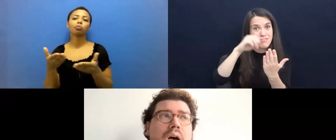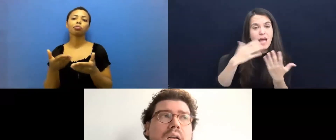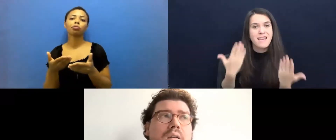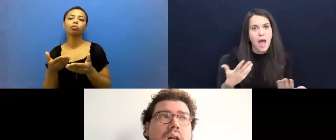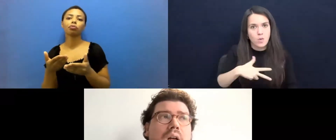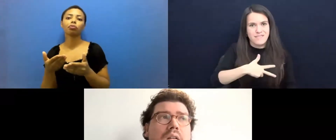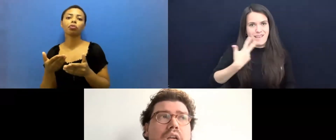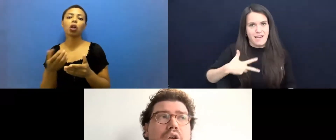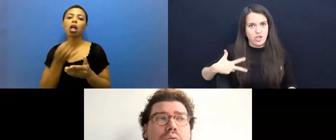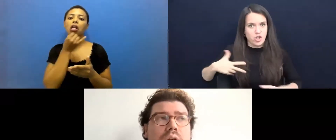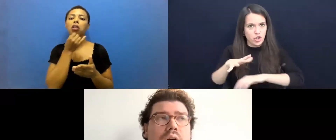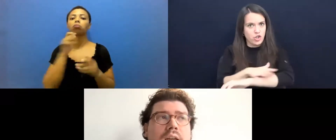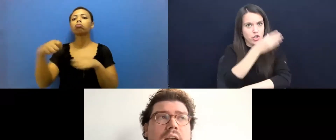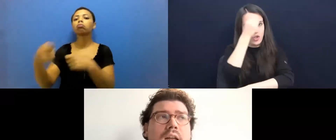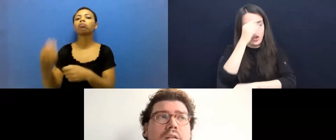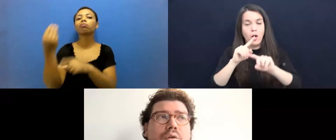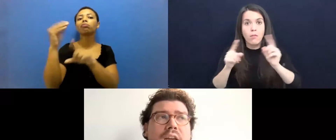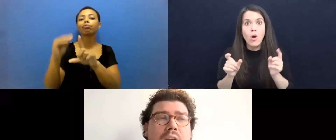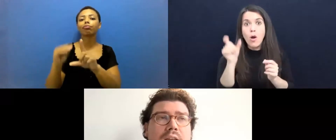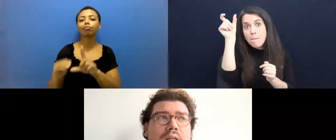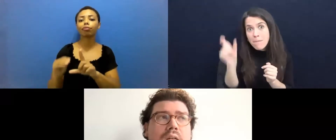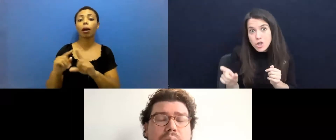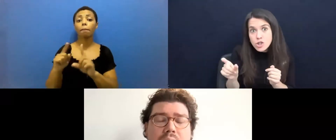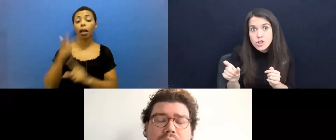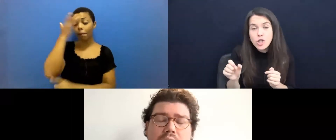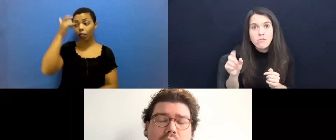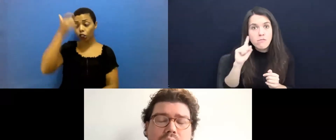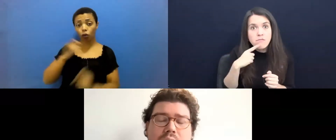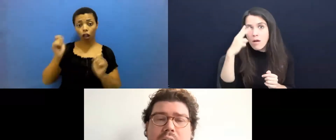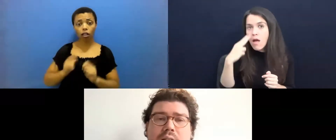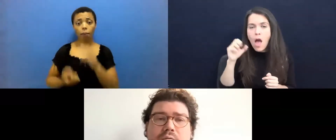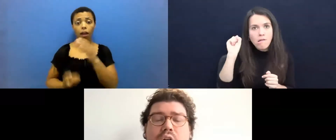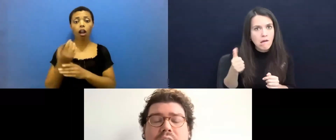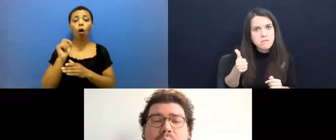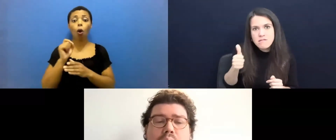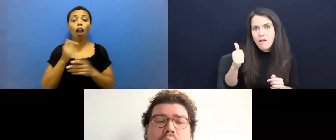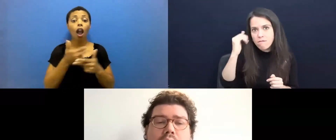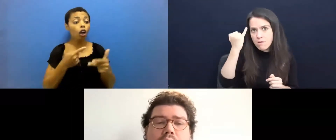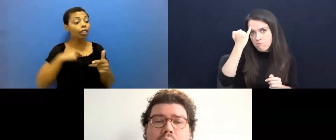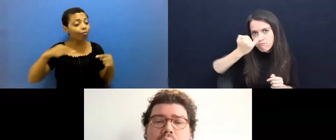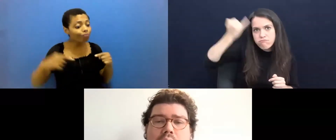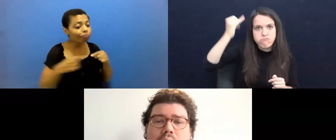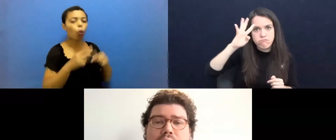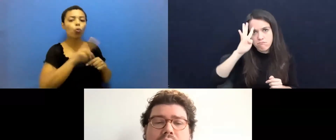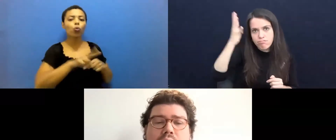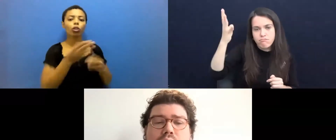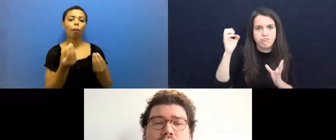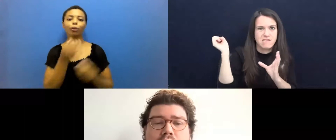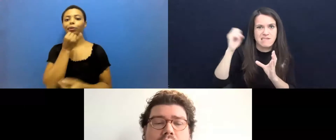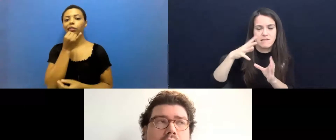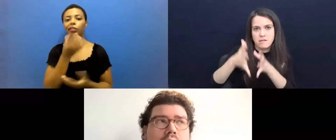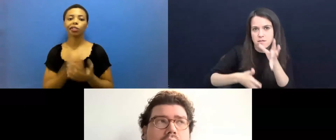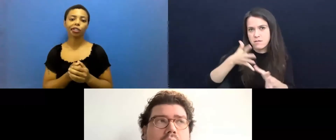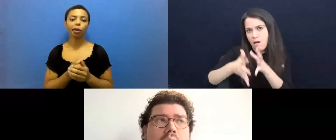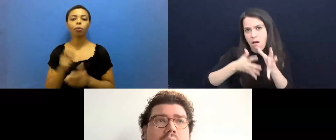signs, but the user can create and customize their own signs. For example, if this